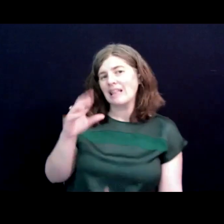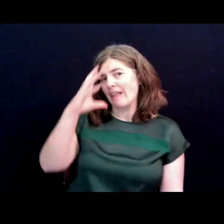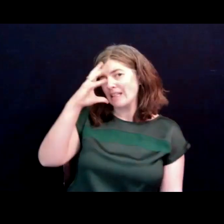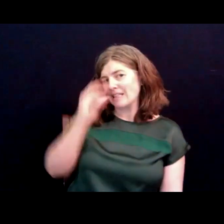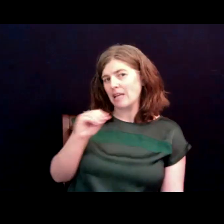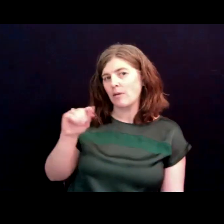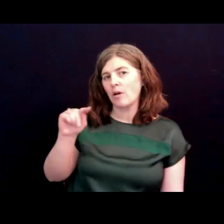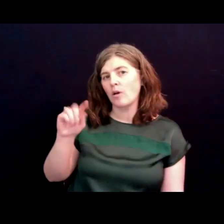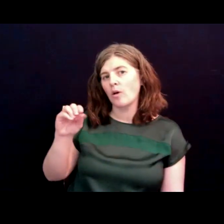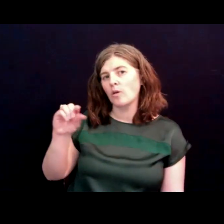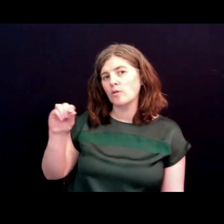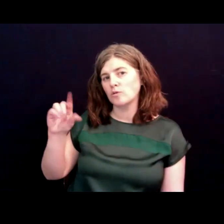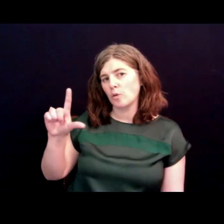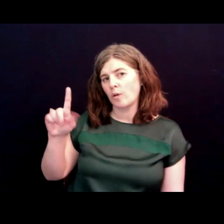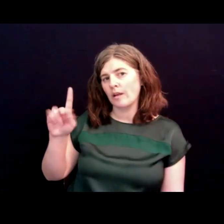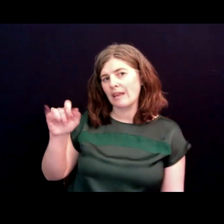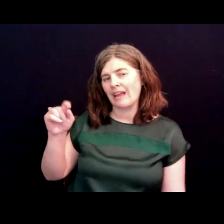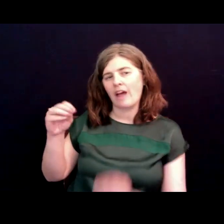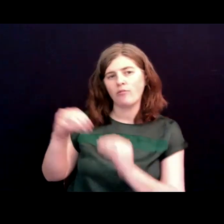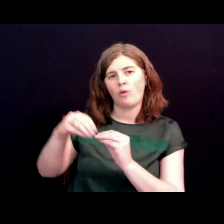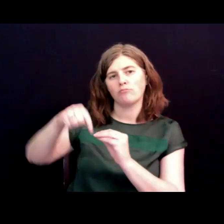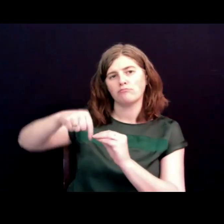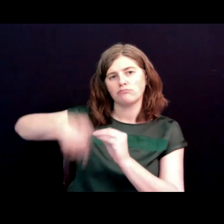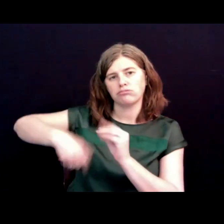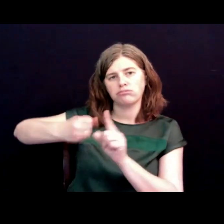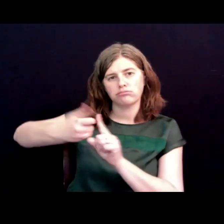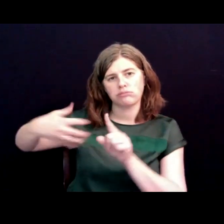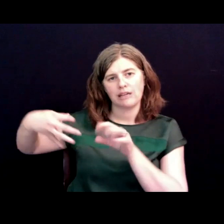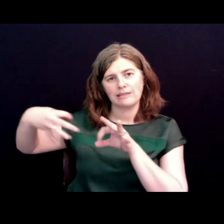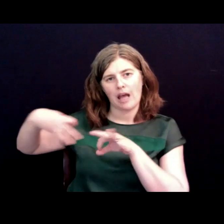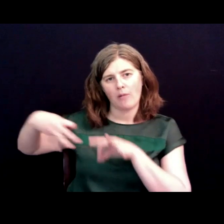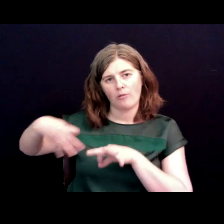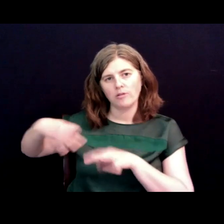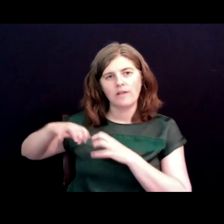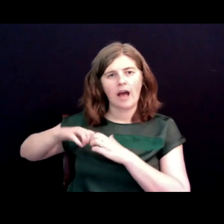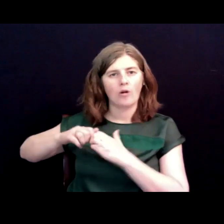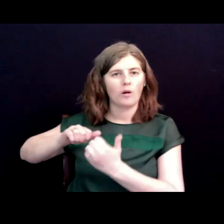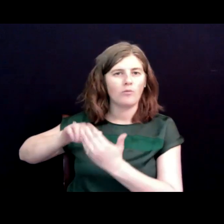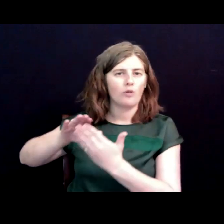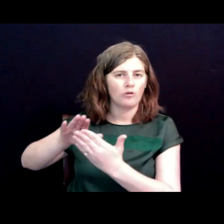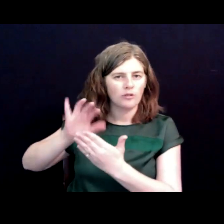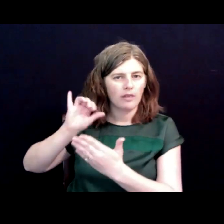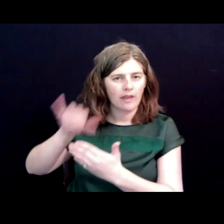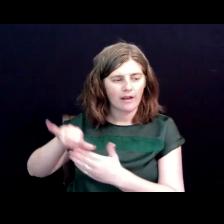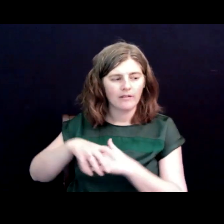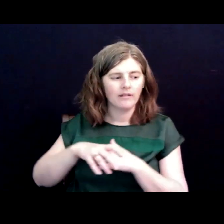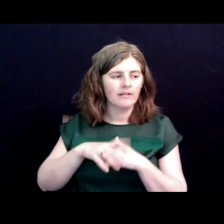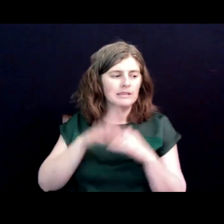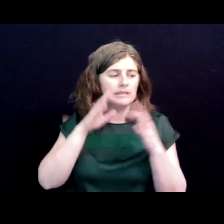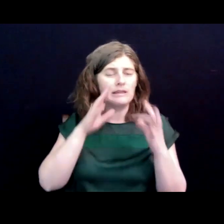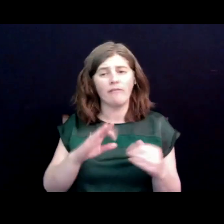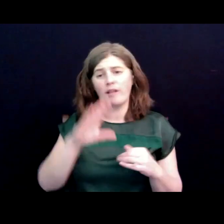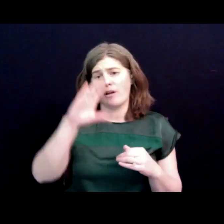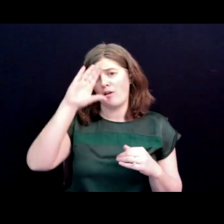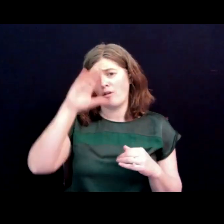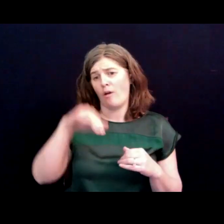of more deeper described examples of ways that you can tackle that. And definitely know that that's a